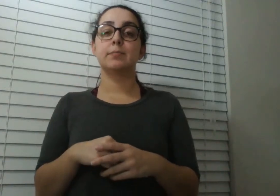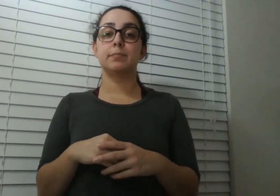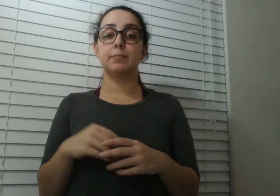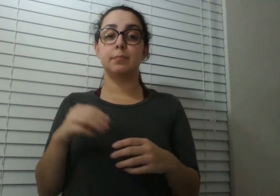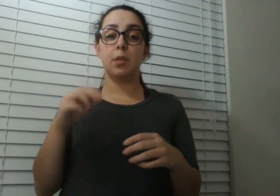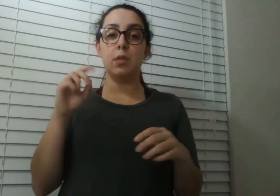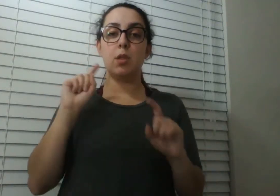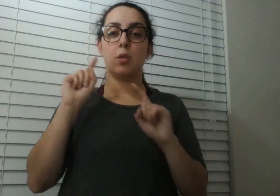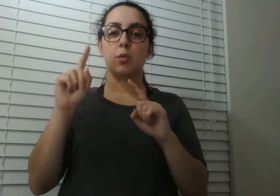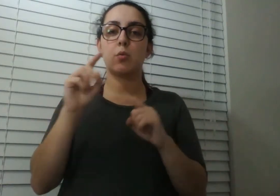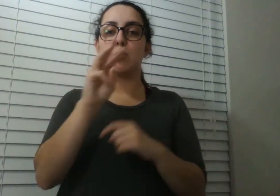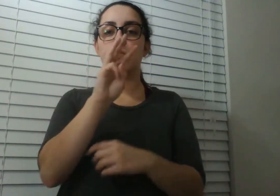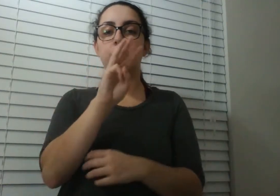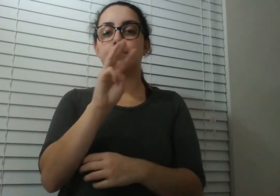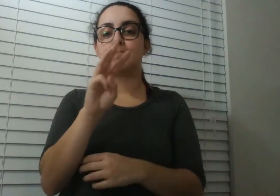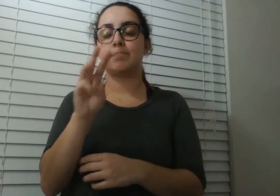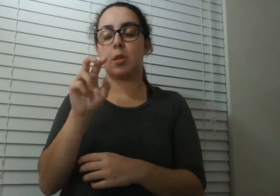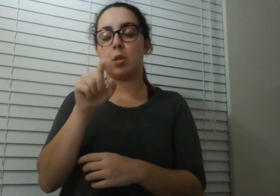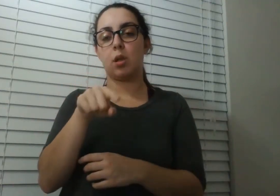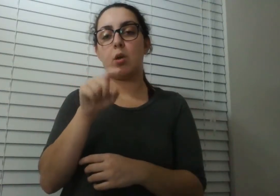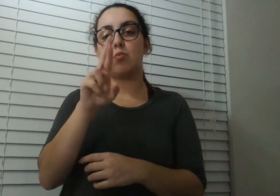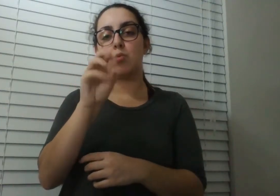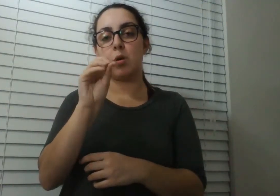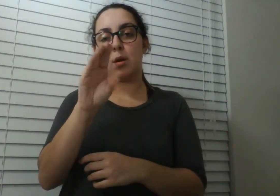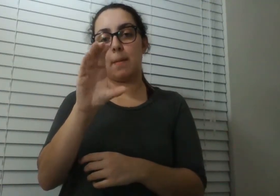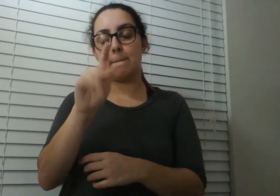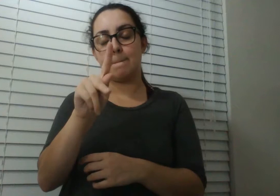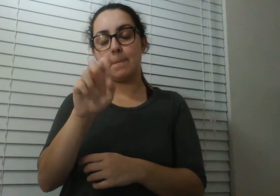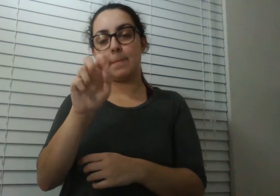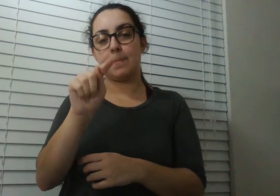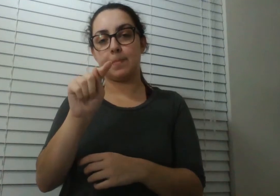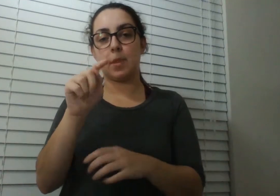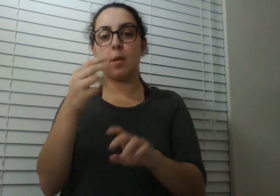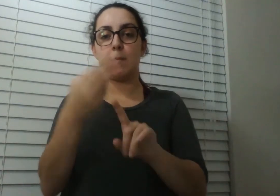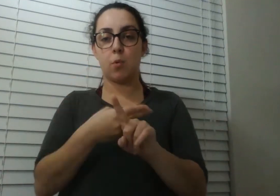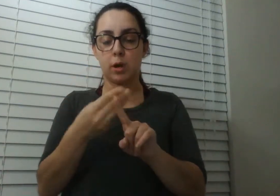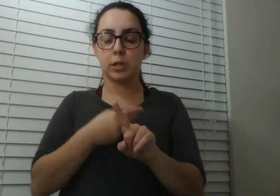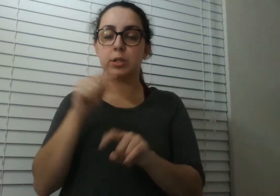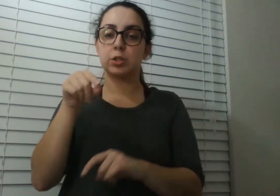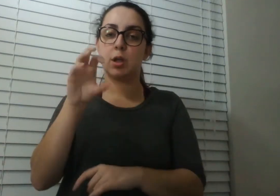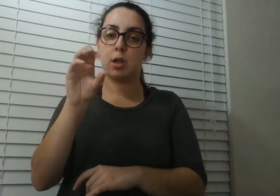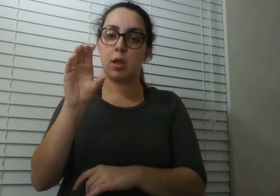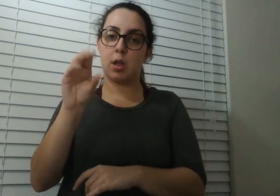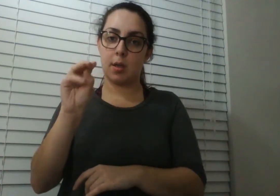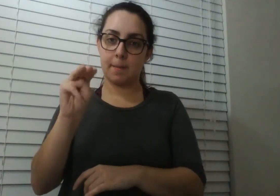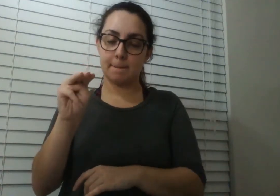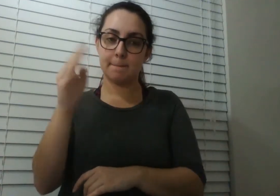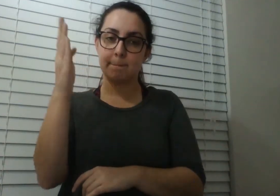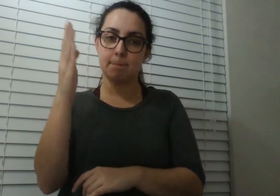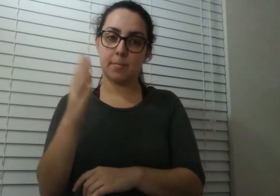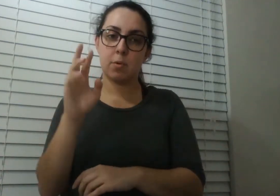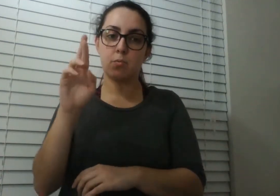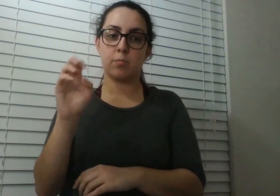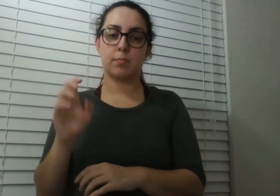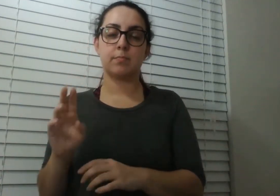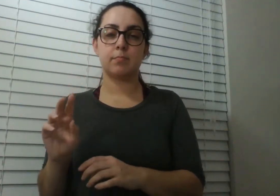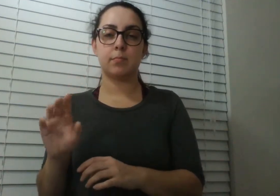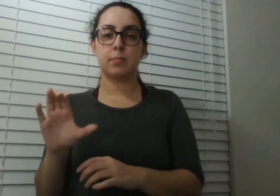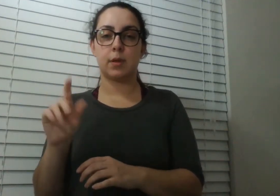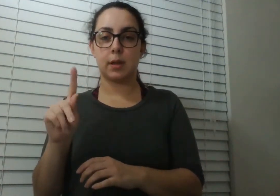rocketmortgage.com/Radiolab. Equal housing lender, licensed in all 50 states, and MLSConsumerAccess.org, number 3030. This is